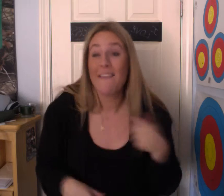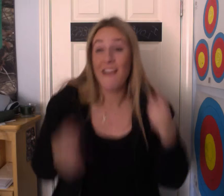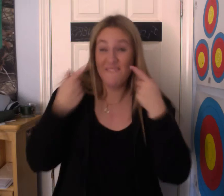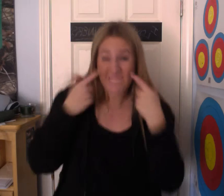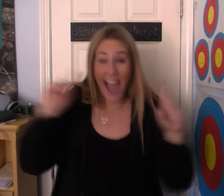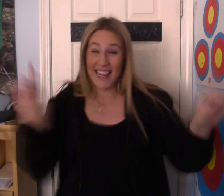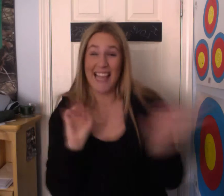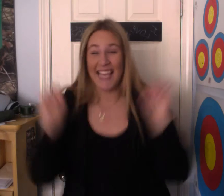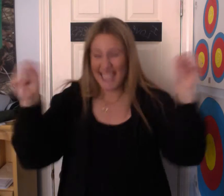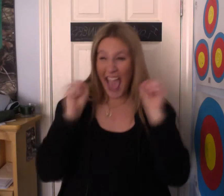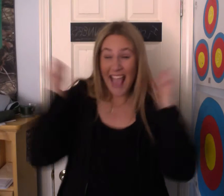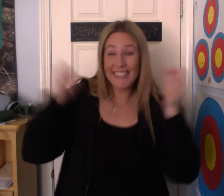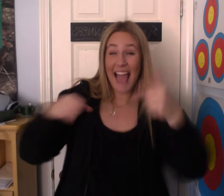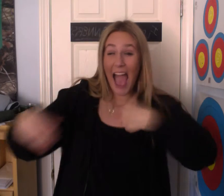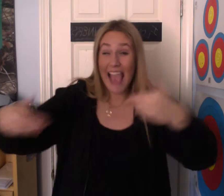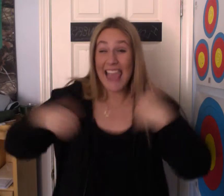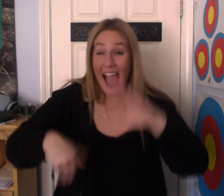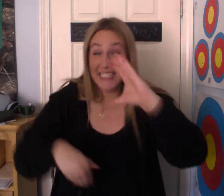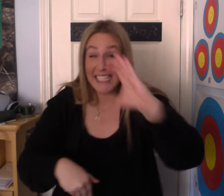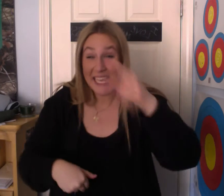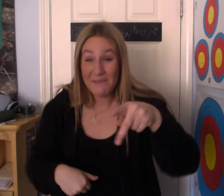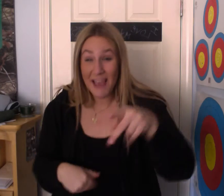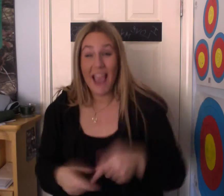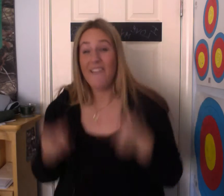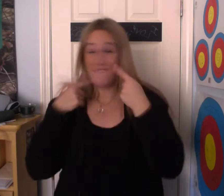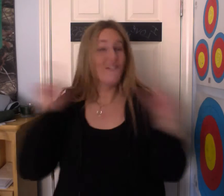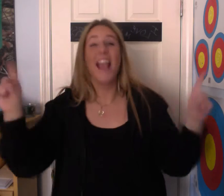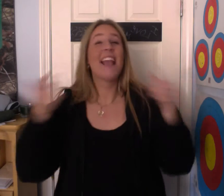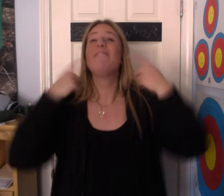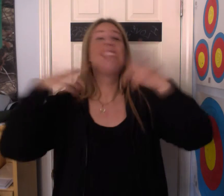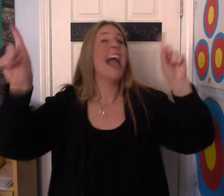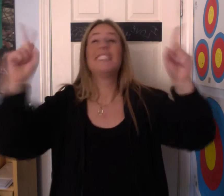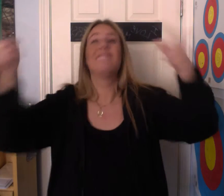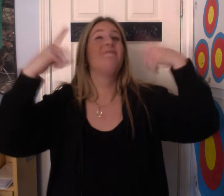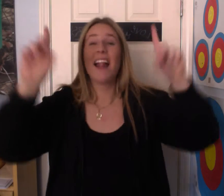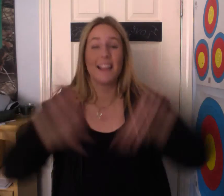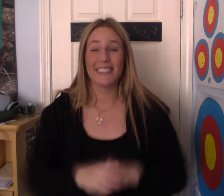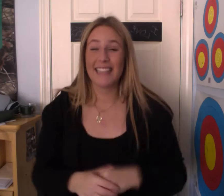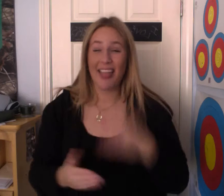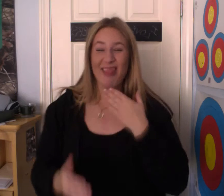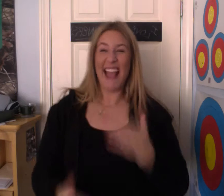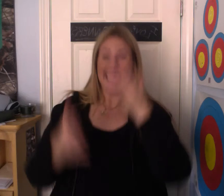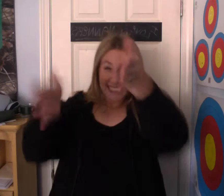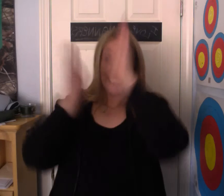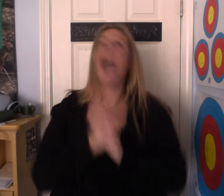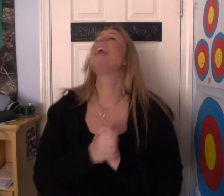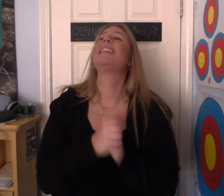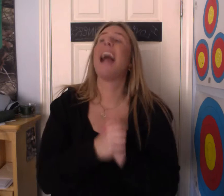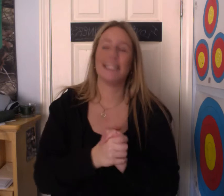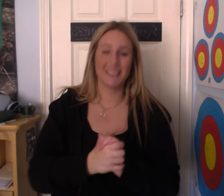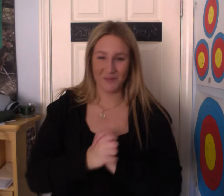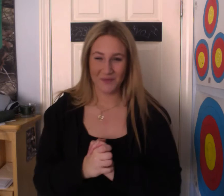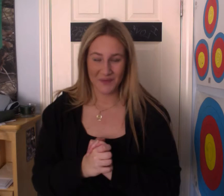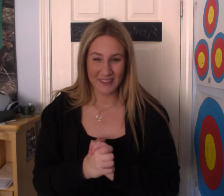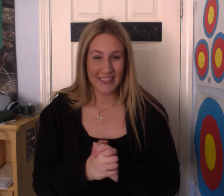part. I have cerebral palsy. Free at last. Free at last. Thank God almighty I'm free at last. I